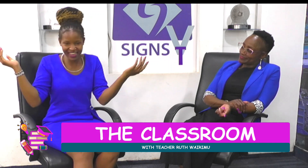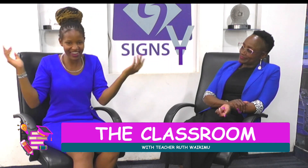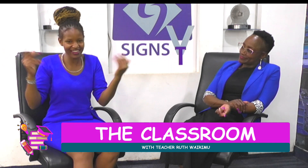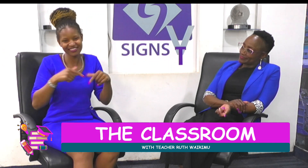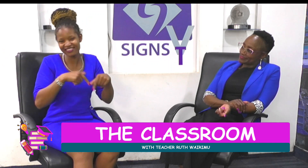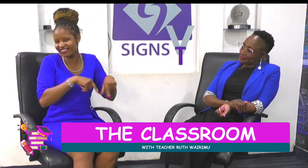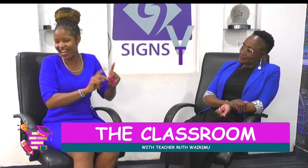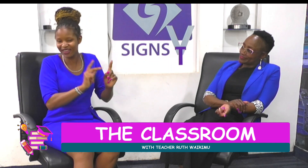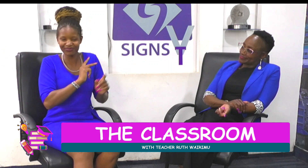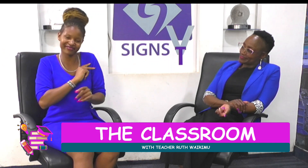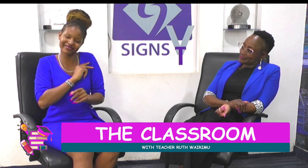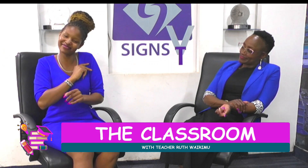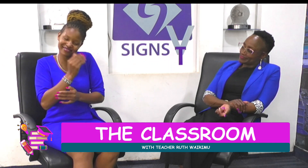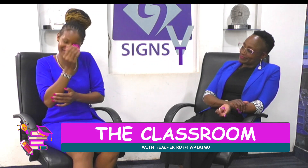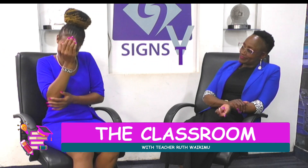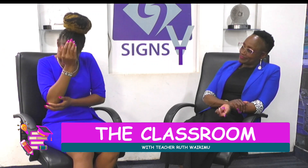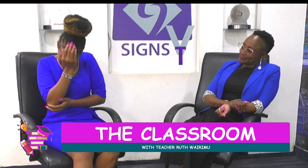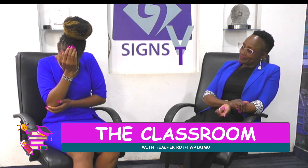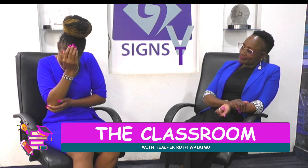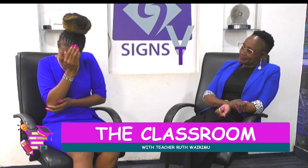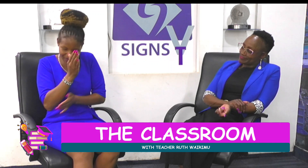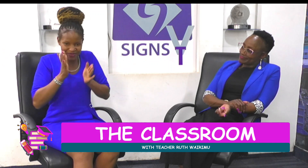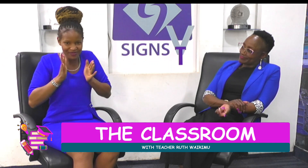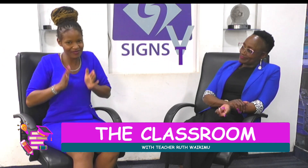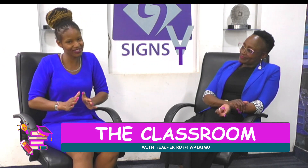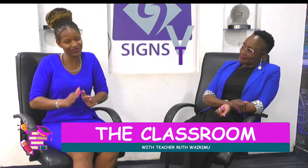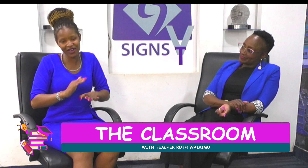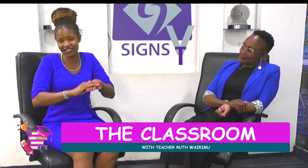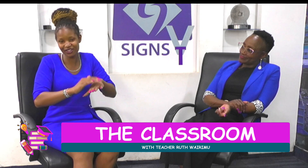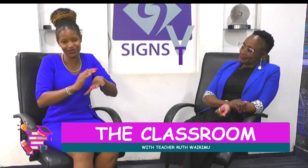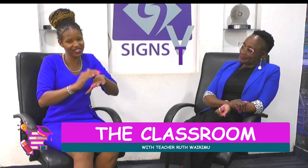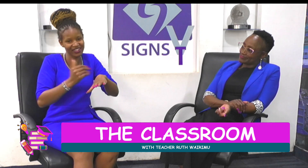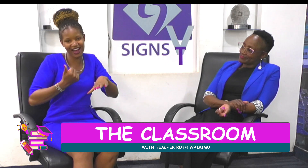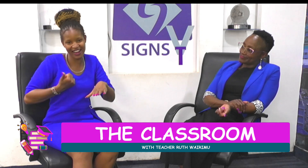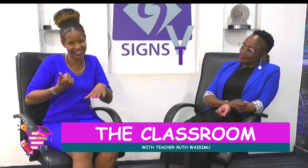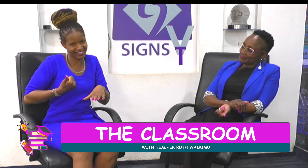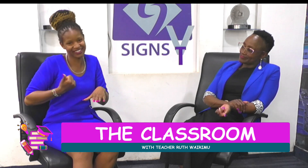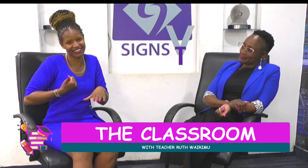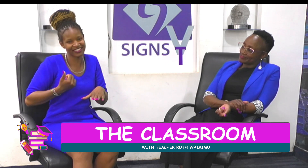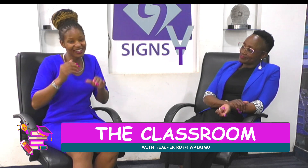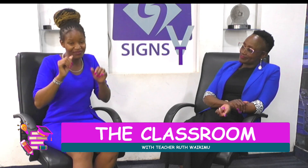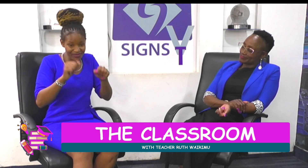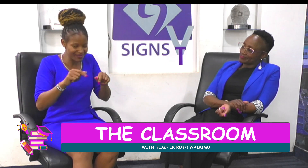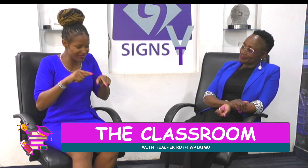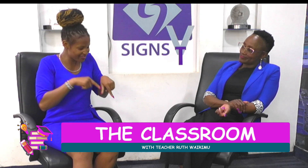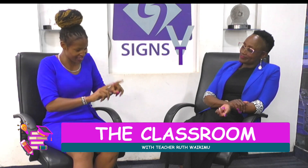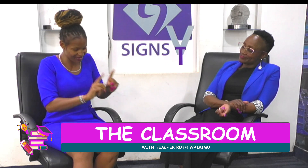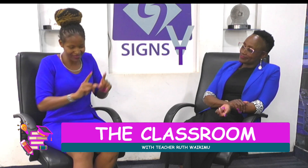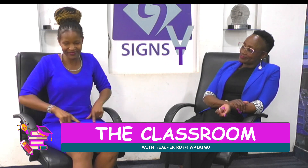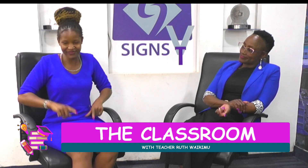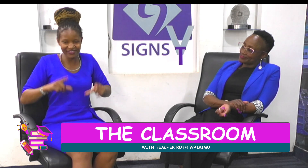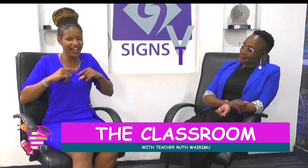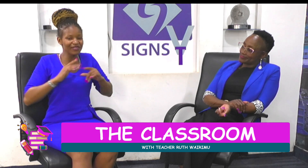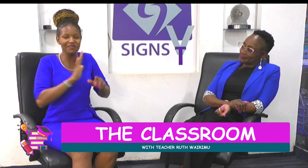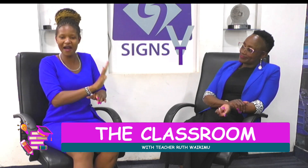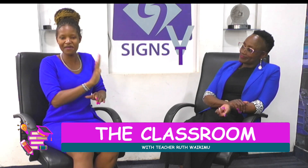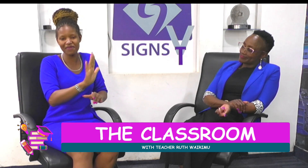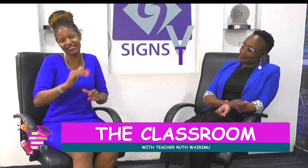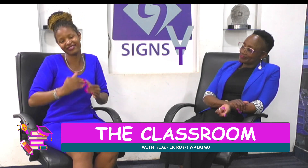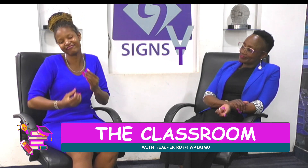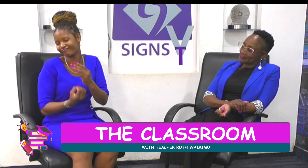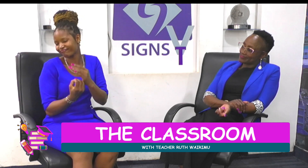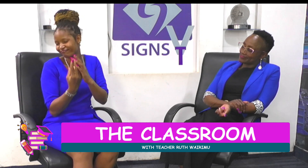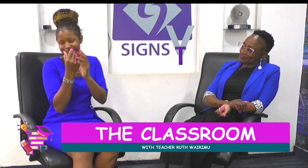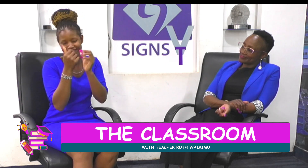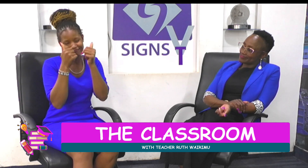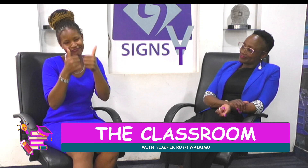be able to help you, whether in church or anywhere. We have kind people just like Ruth as well, and I believe that